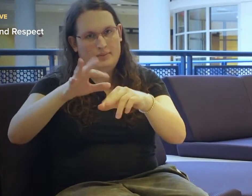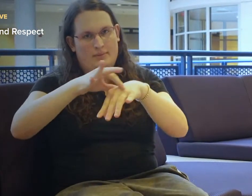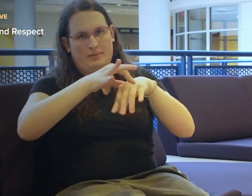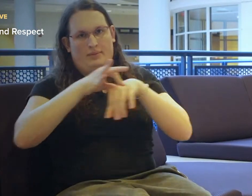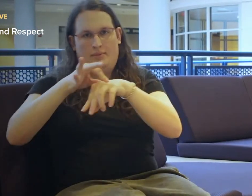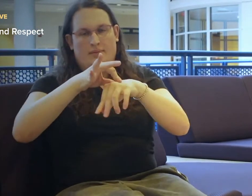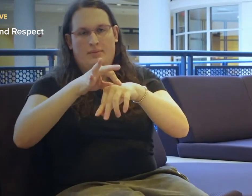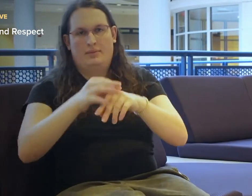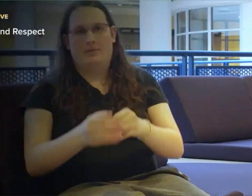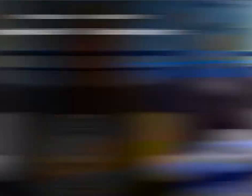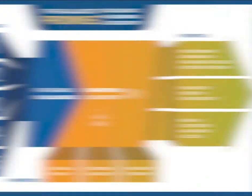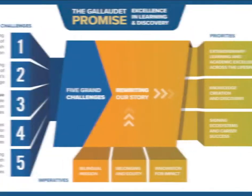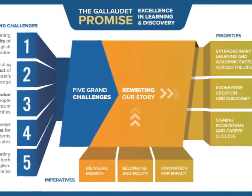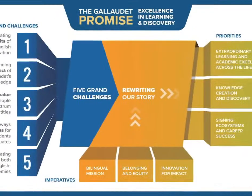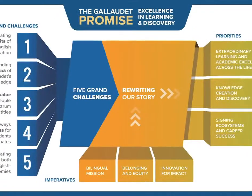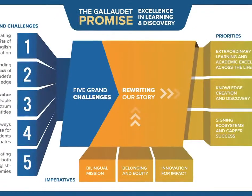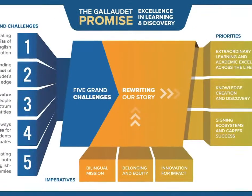respects our planet.